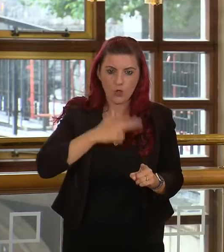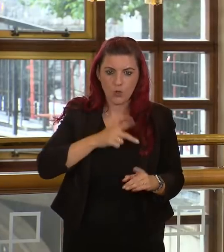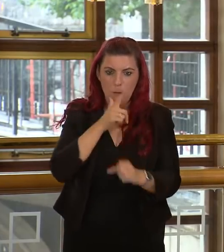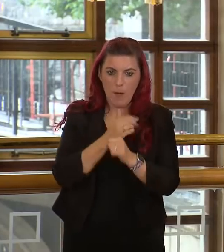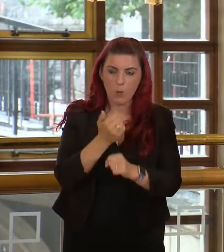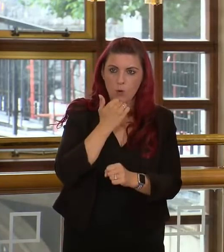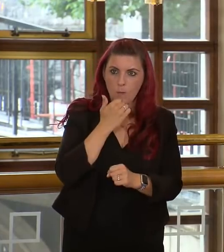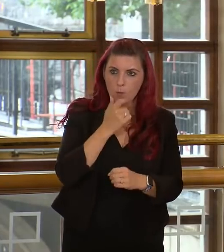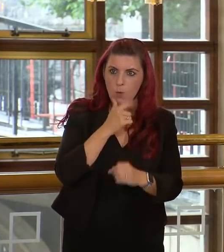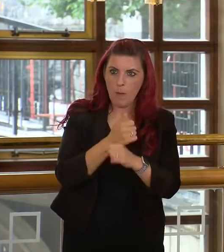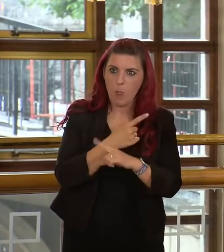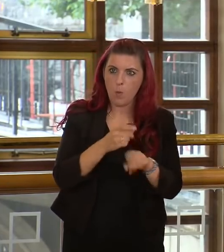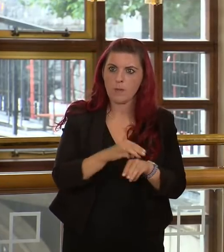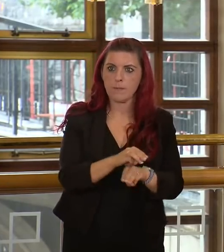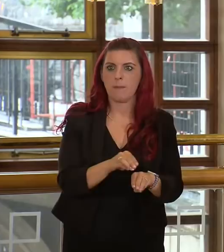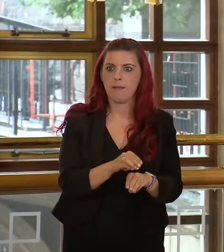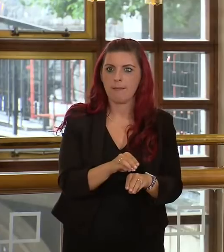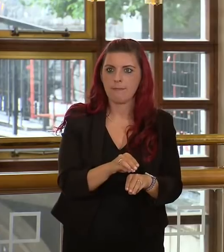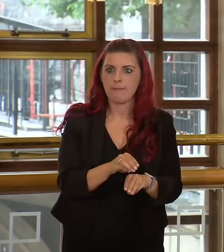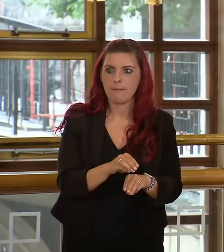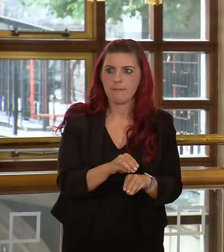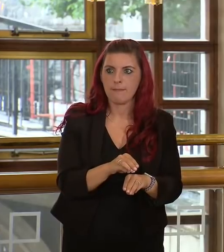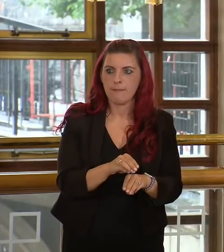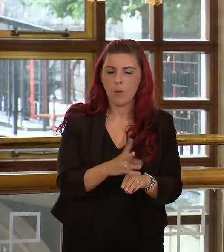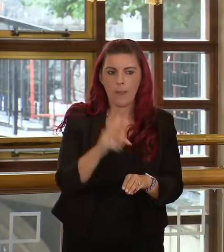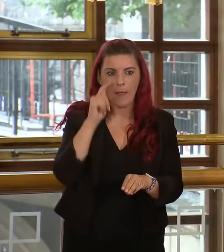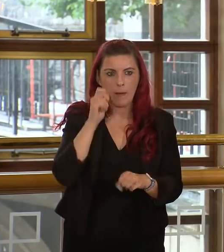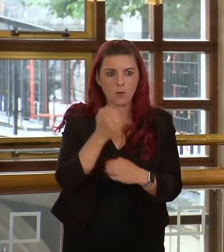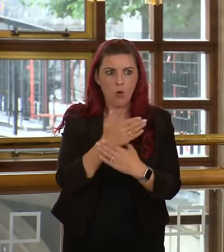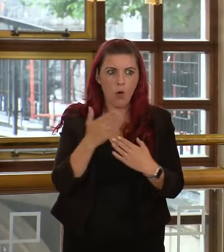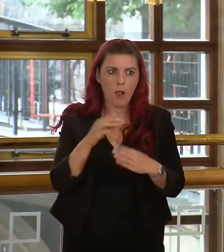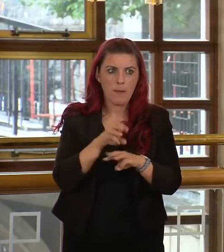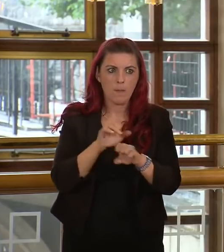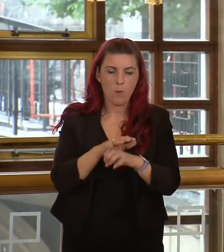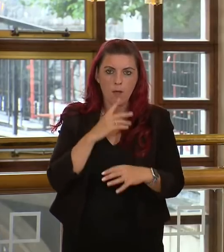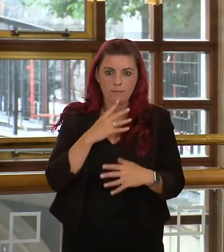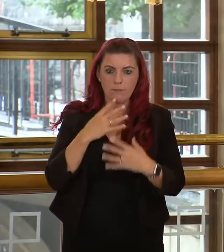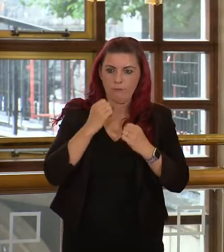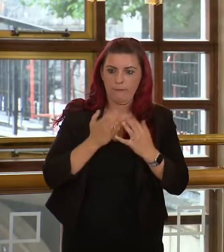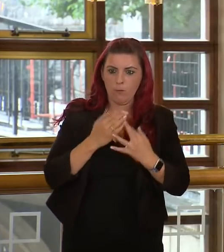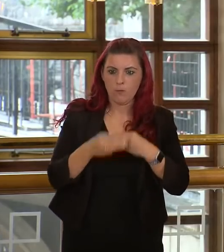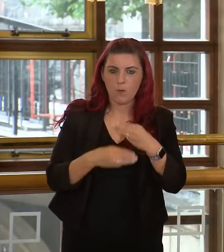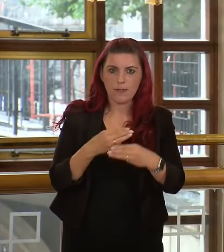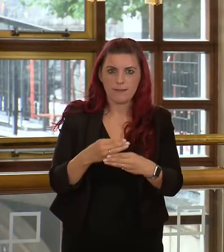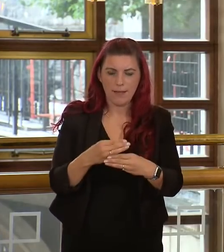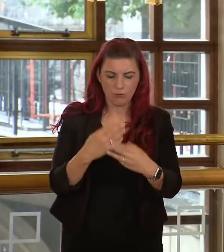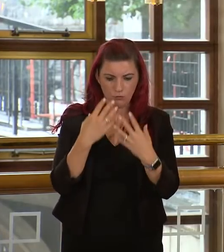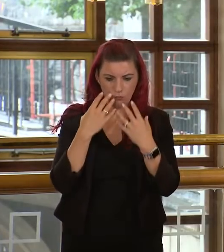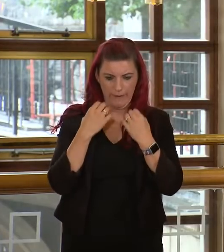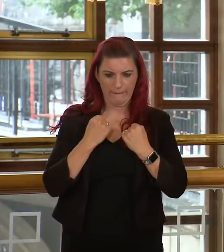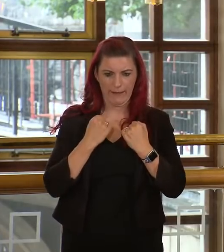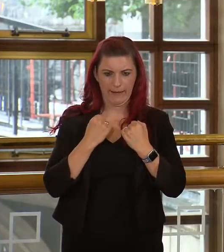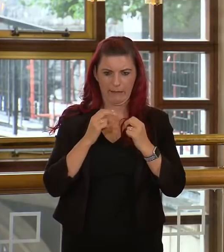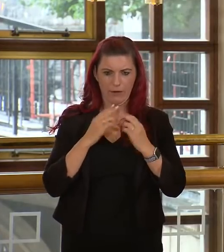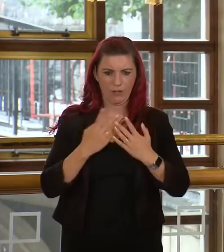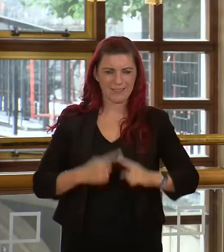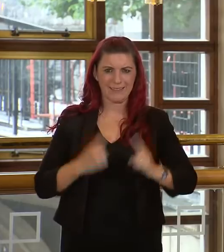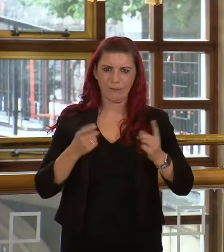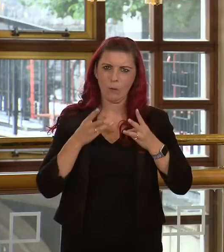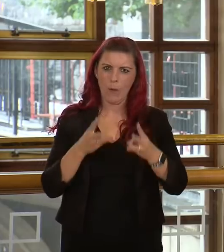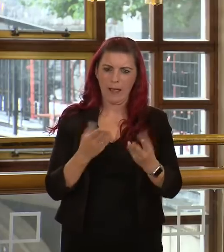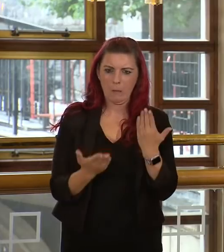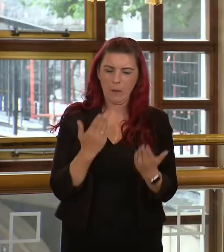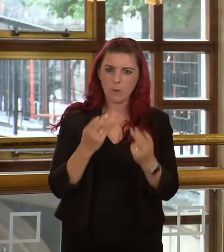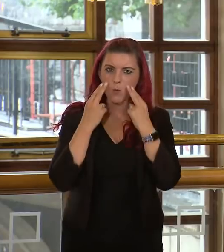today. And we particularly think of all those who've had to grieve throughout this process and have had to grieve in particularly unusual and painful